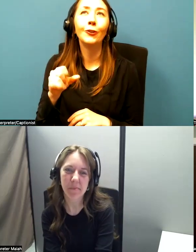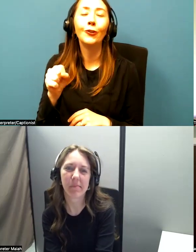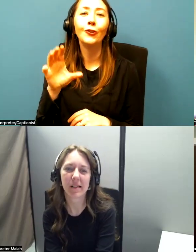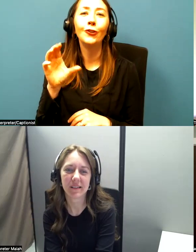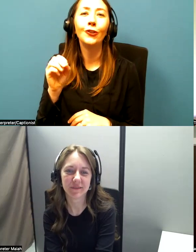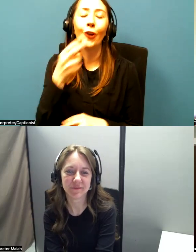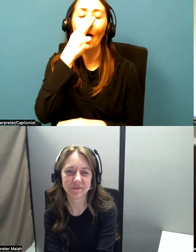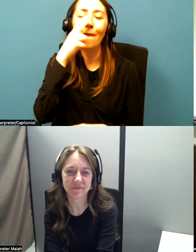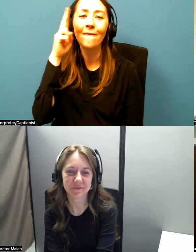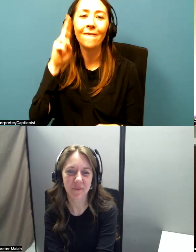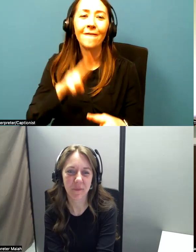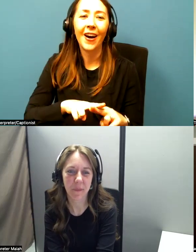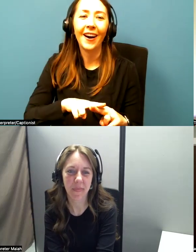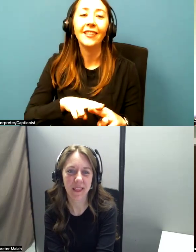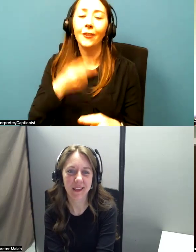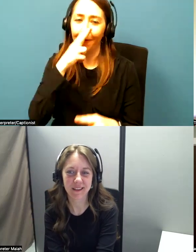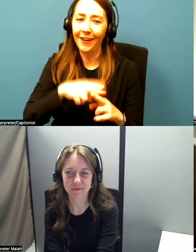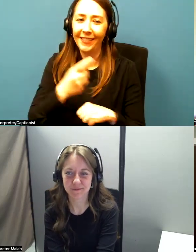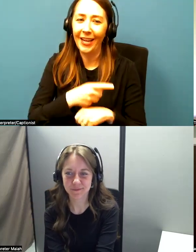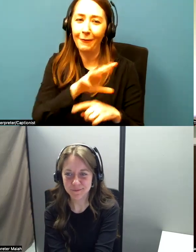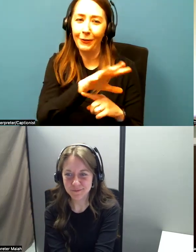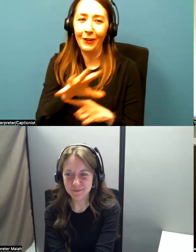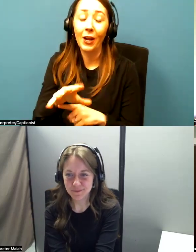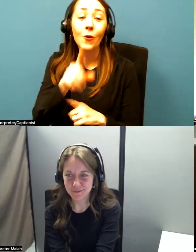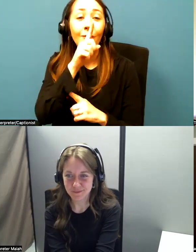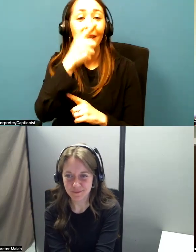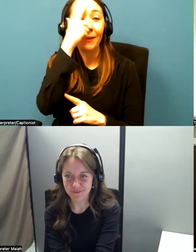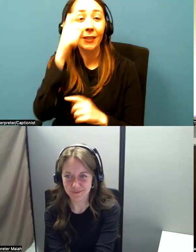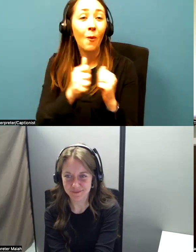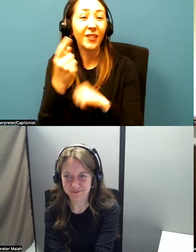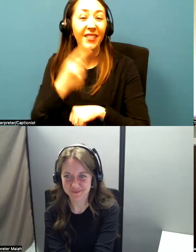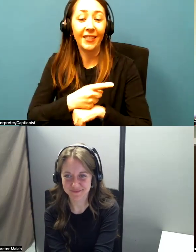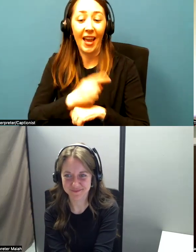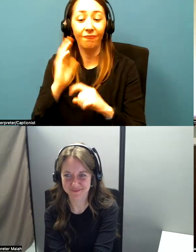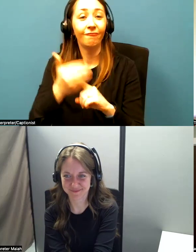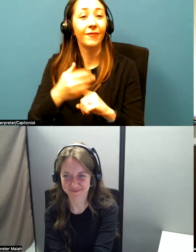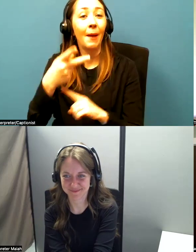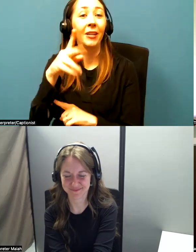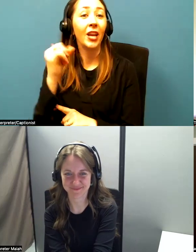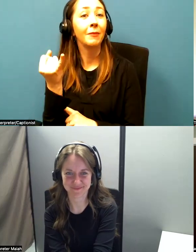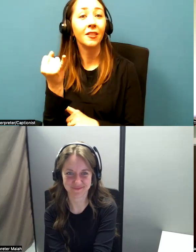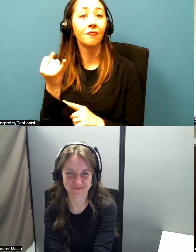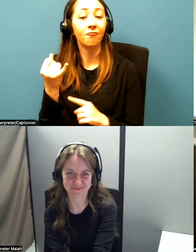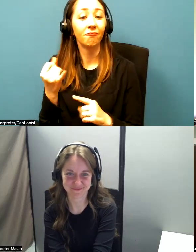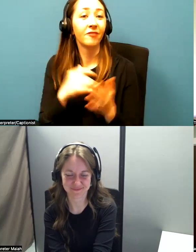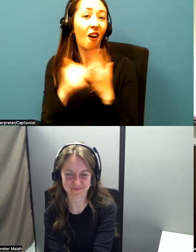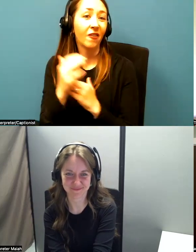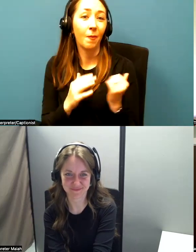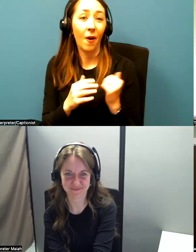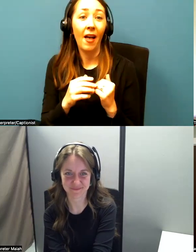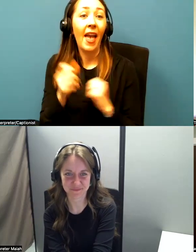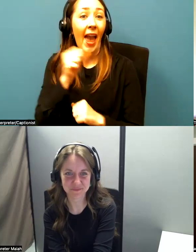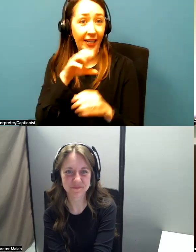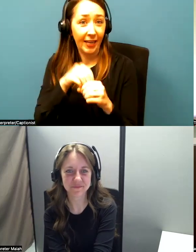a fun day of shooting, mostly because I got to spend the entire day in my pajamas, which is my favorite thing. Acting in pajamas